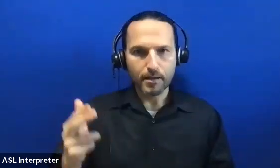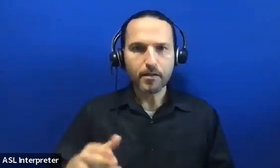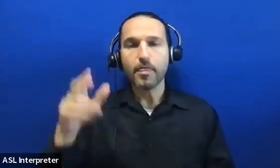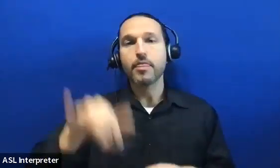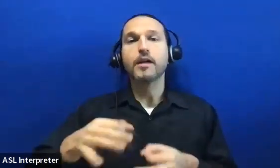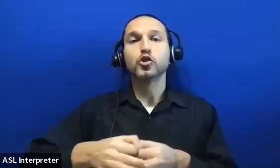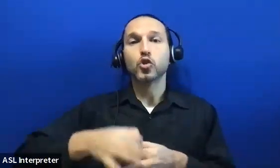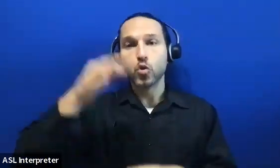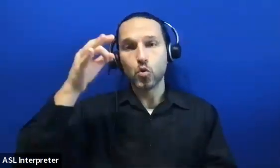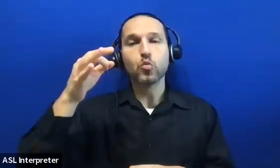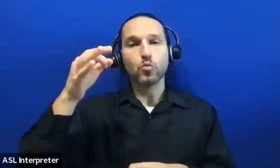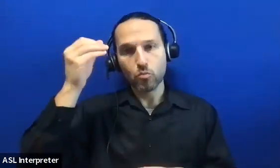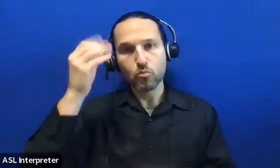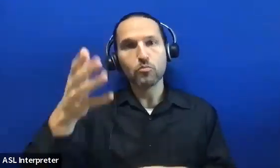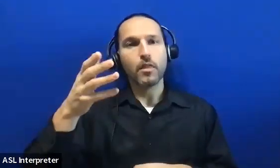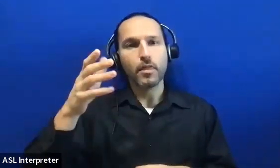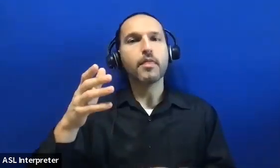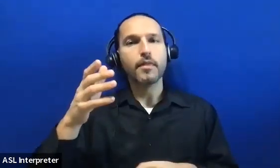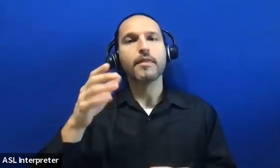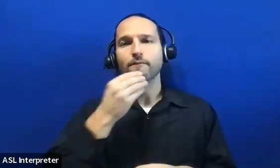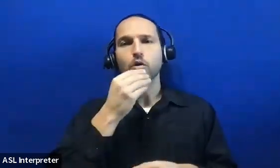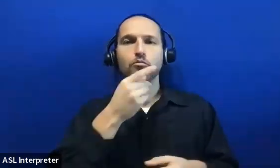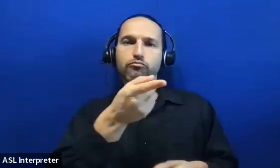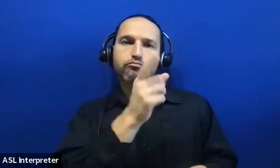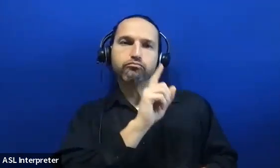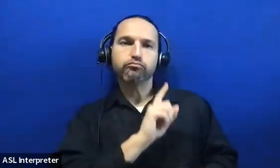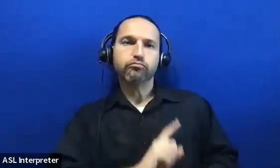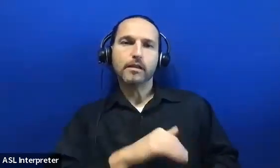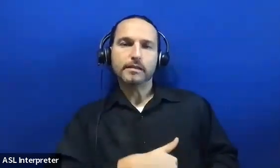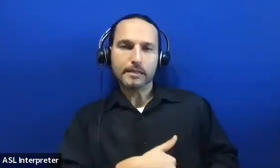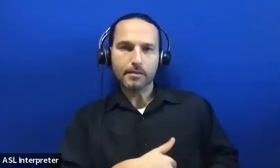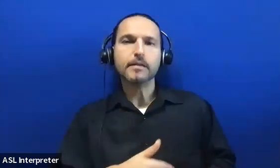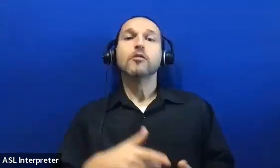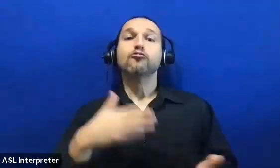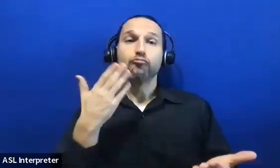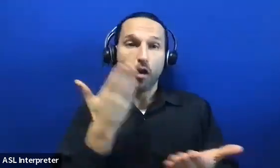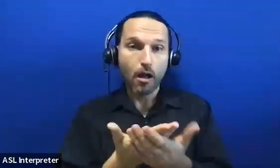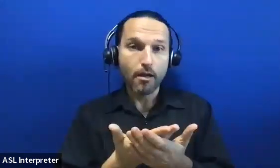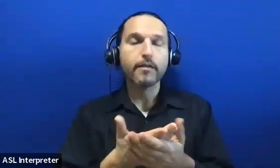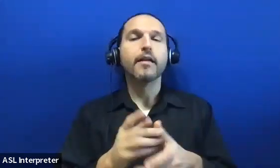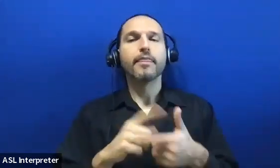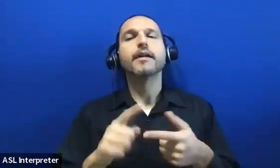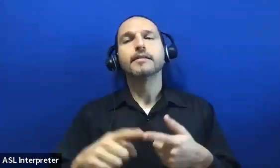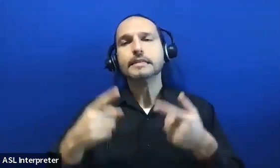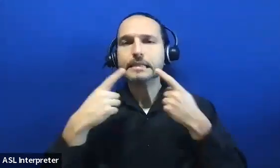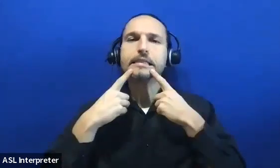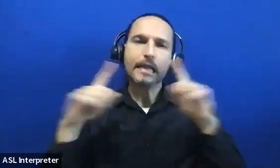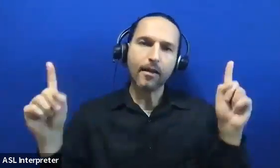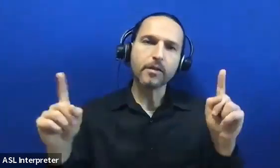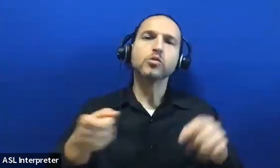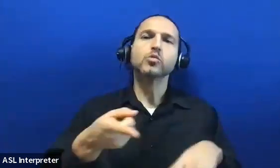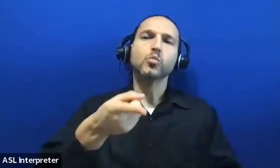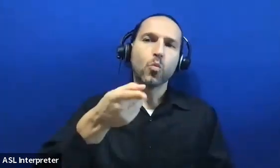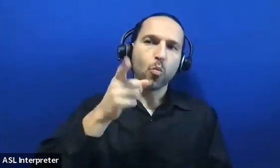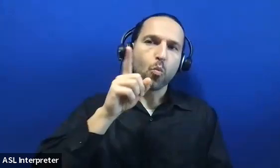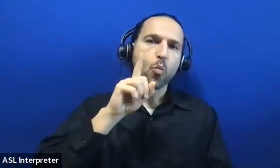a tube that leads into the stomach. The food enters our stomach, and then we were successful. We swallowed